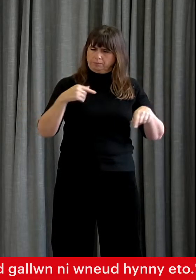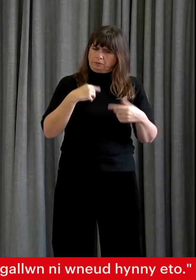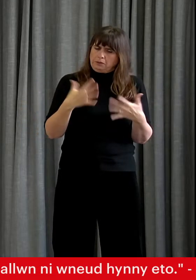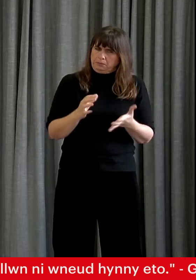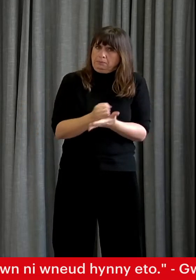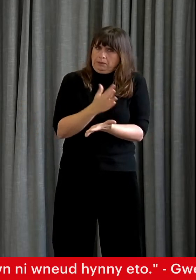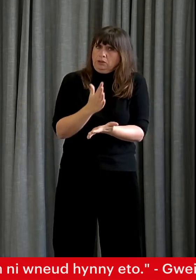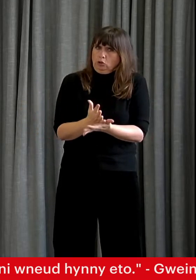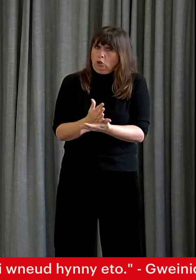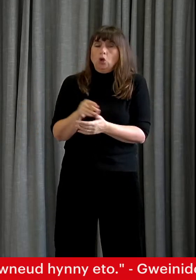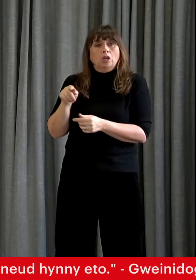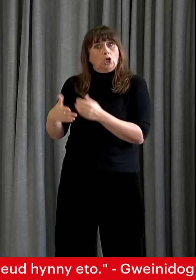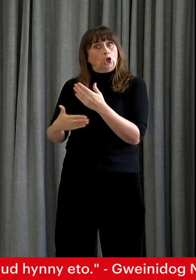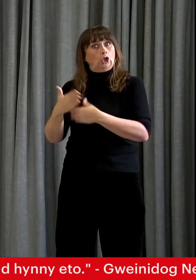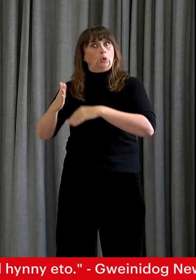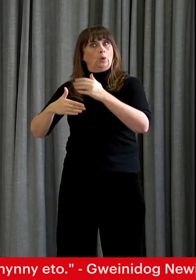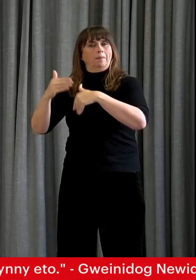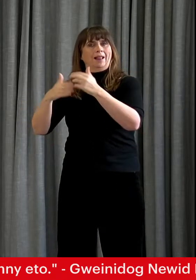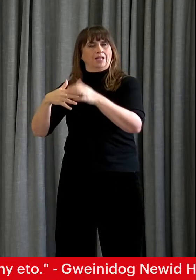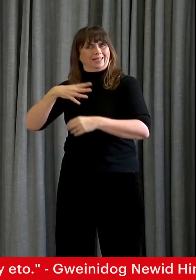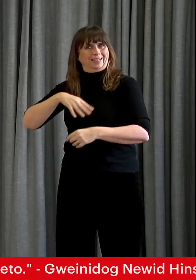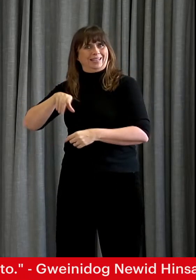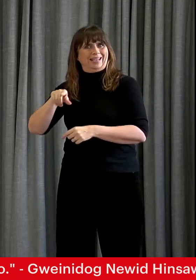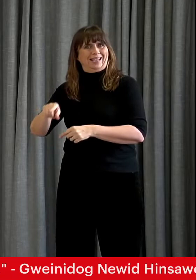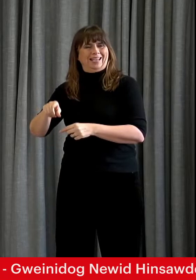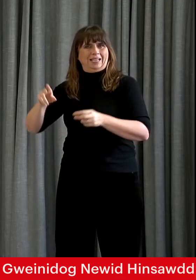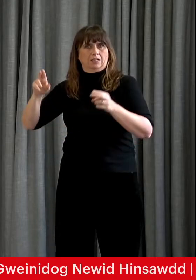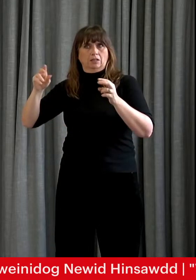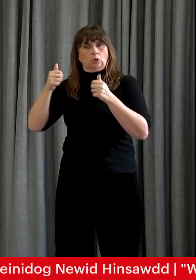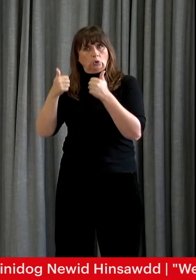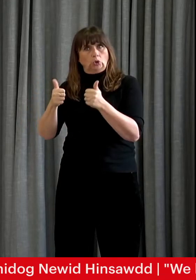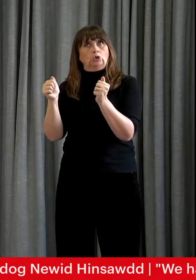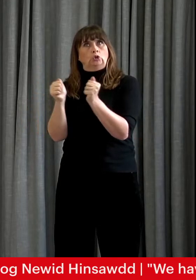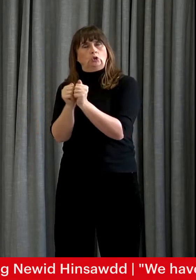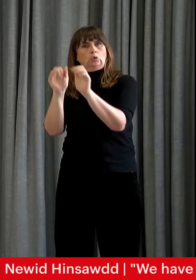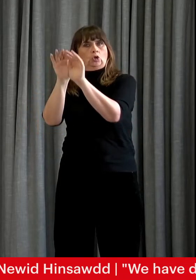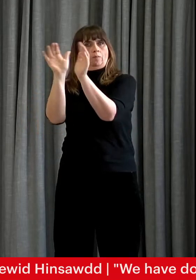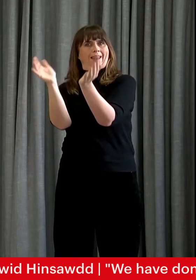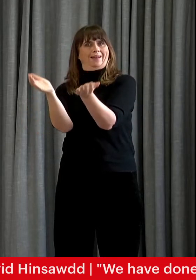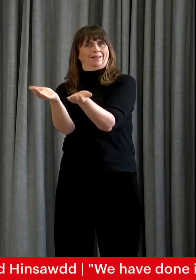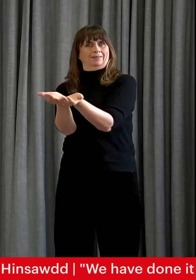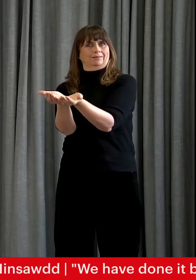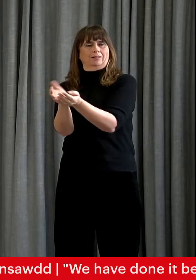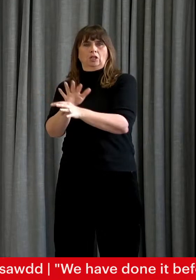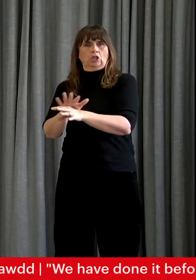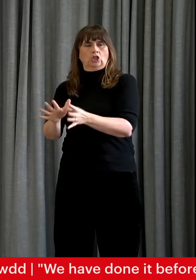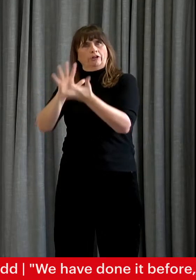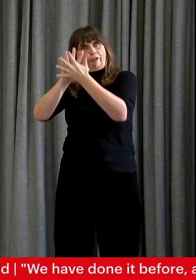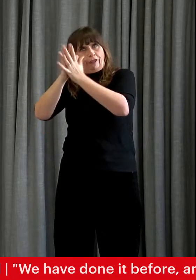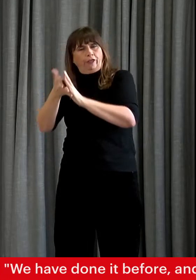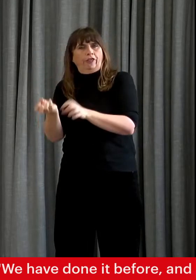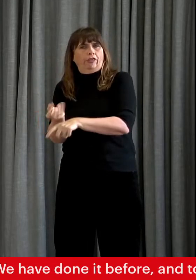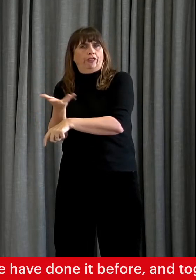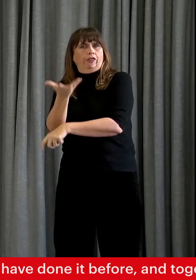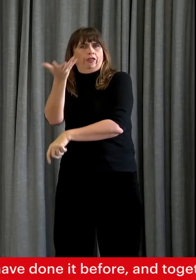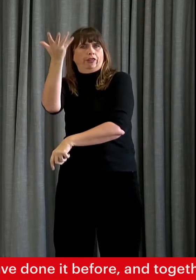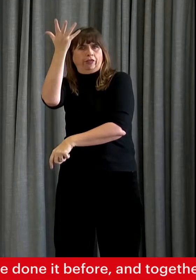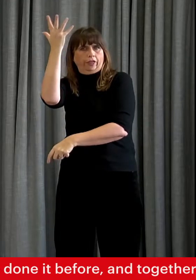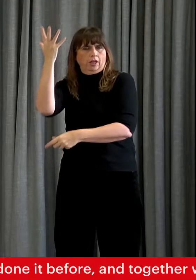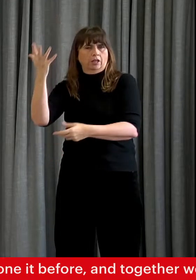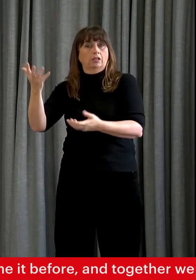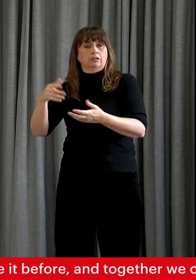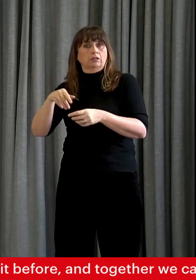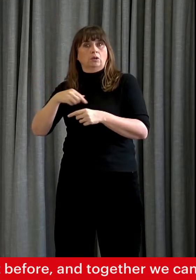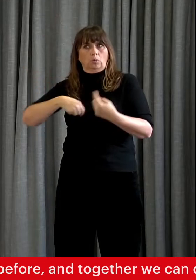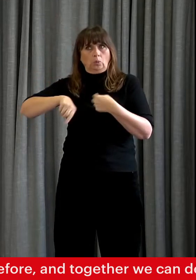new build programme delivers low carbon, climate friendly housing. Those houses are better for the tenants who live in them as well as for the